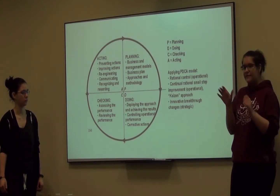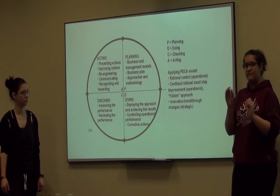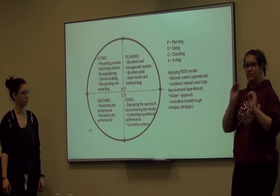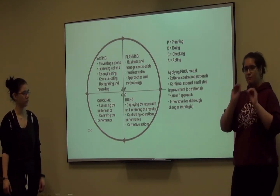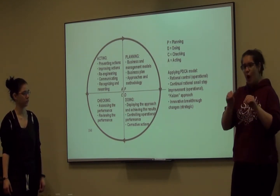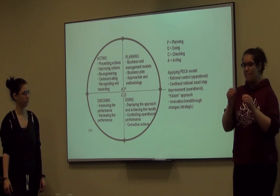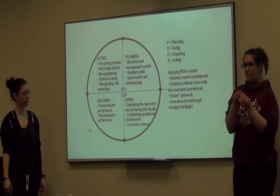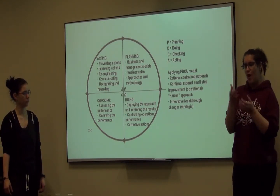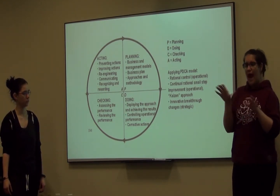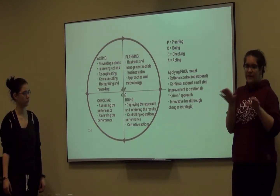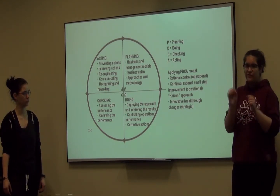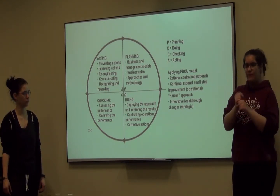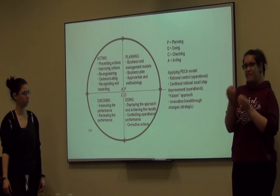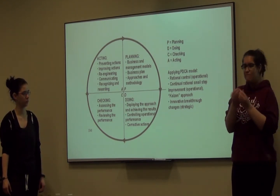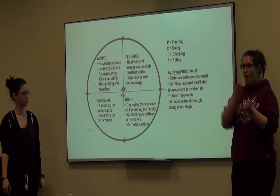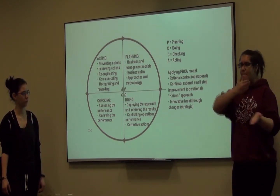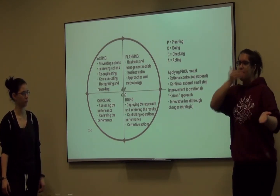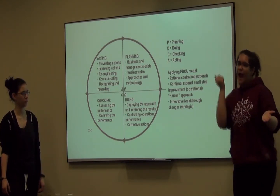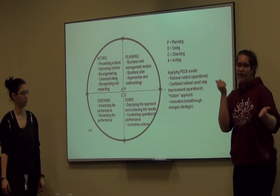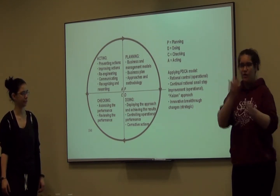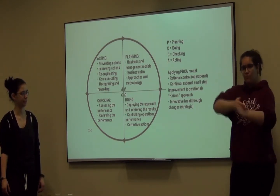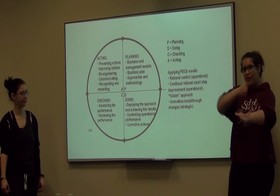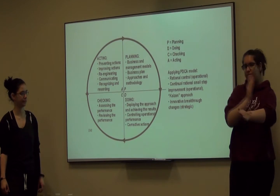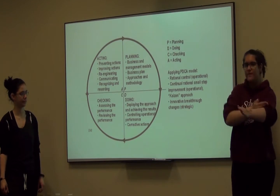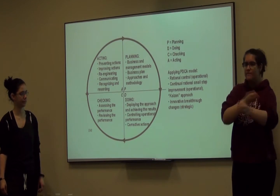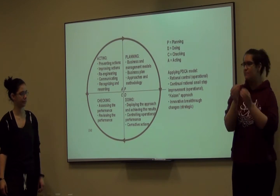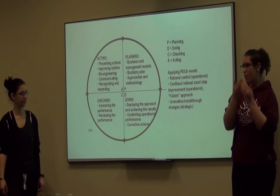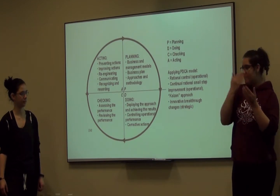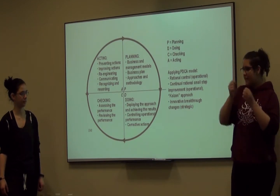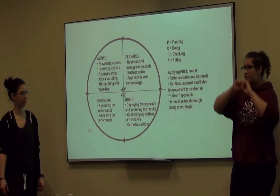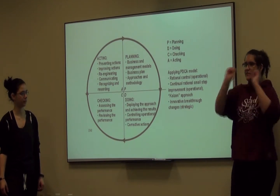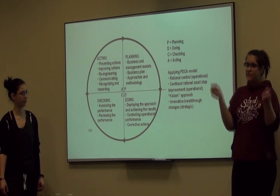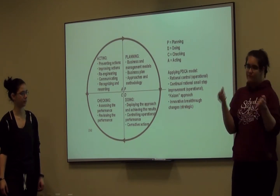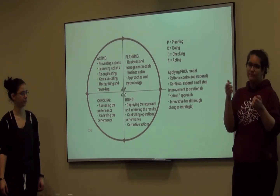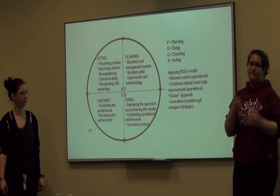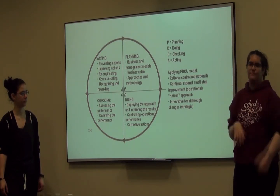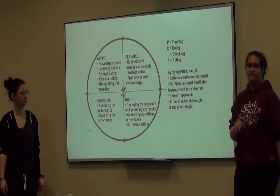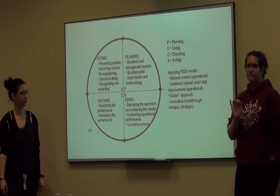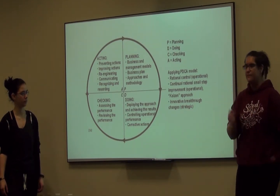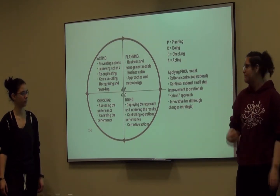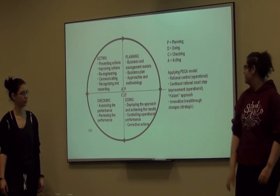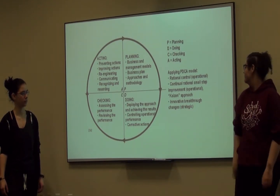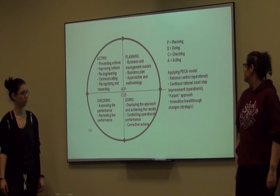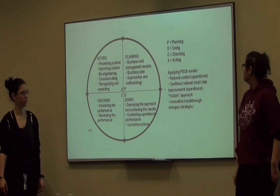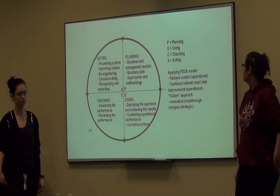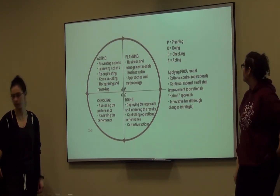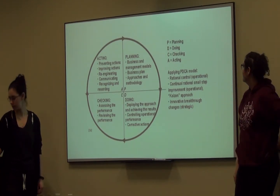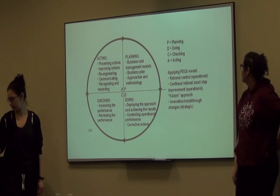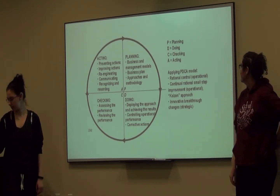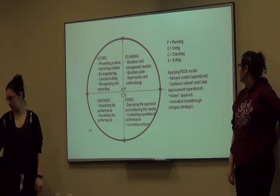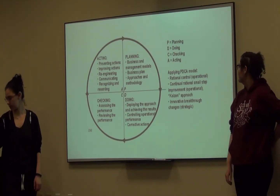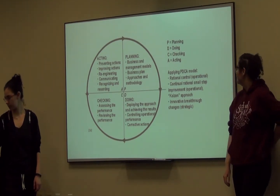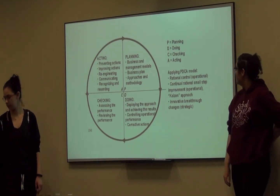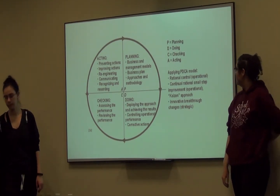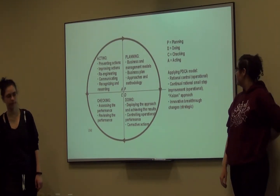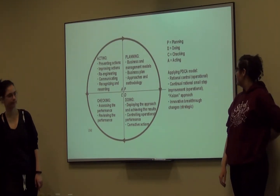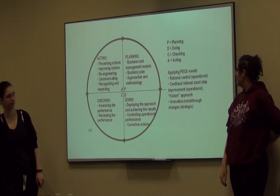then they would act in by putting in what needed to be put in to make the system better. So it was a four-way